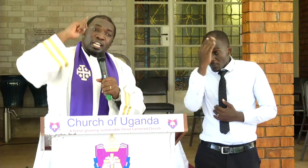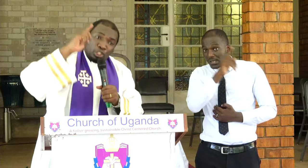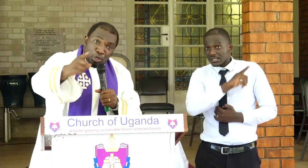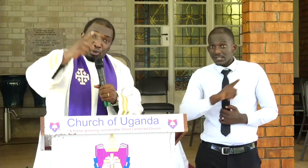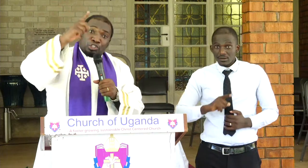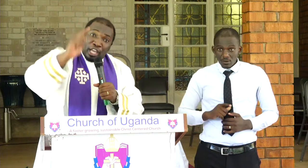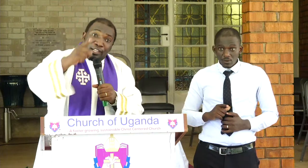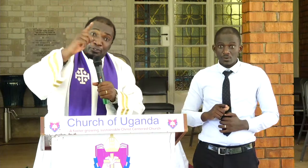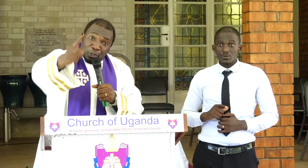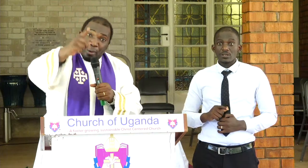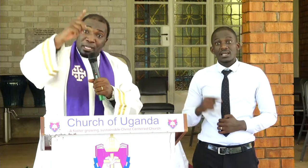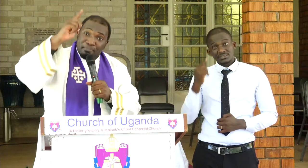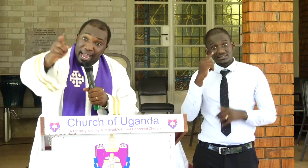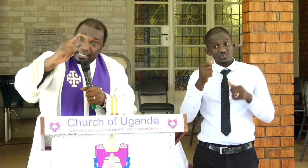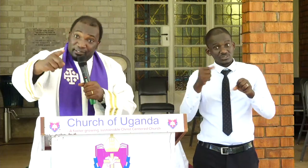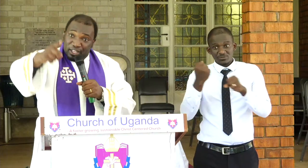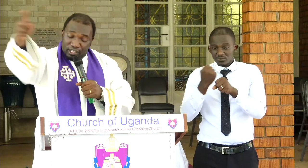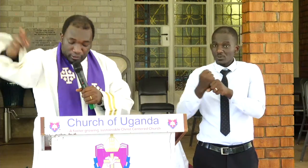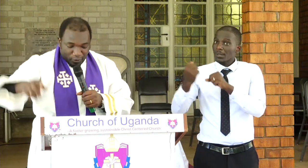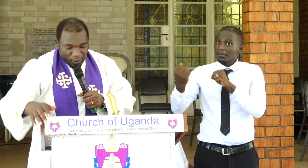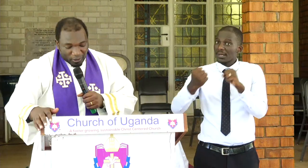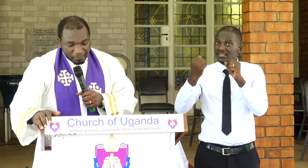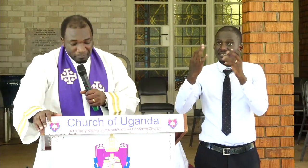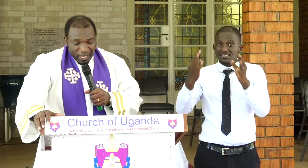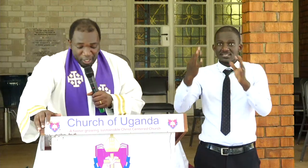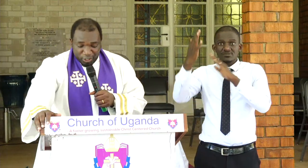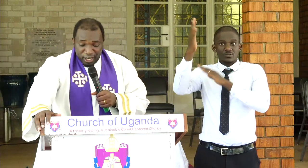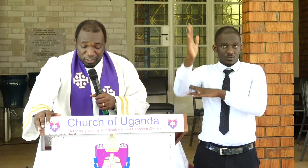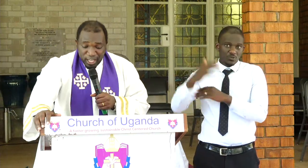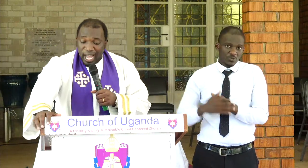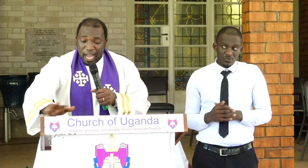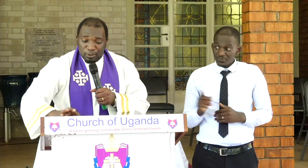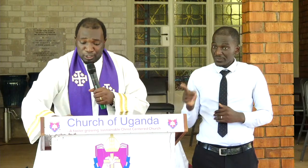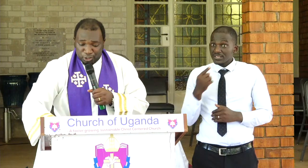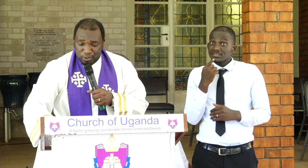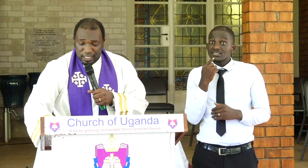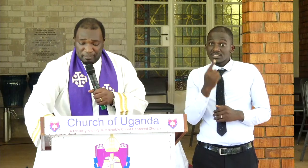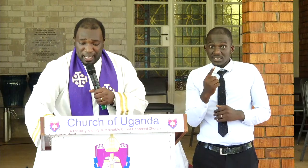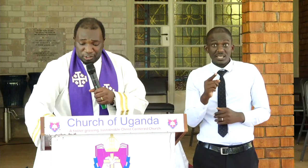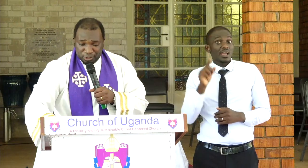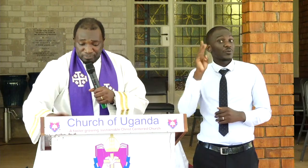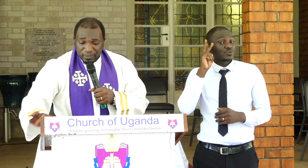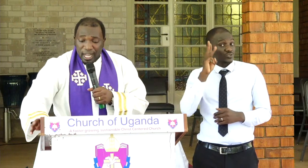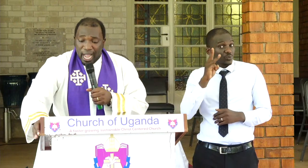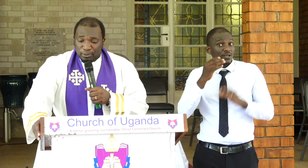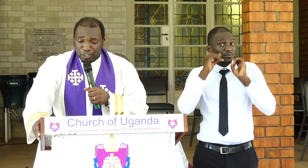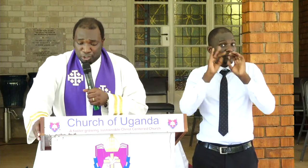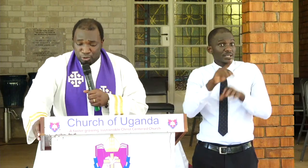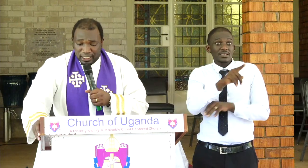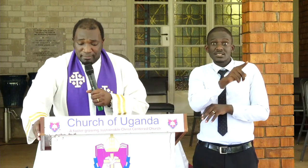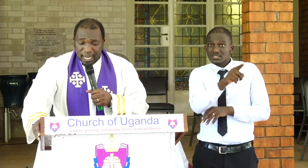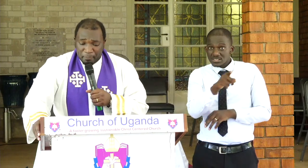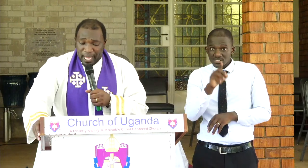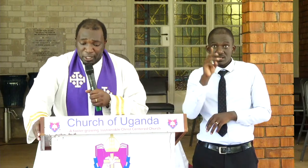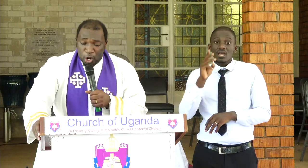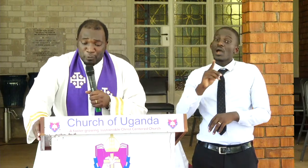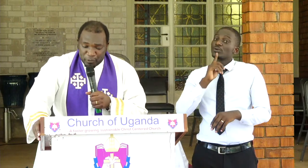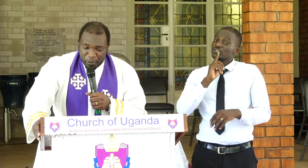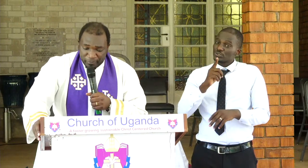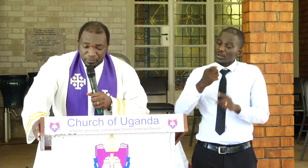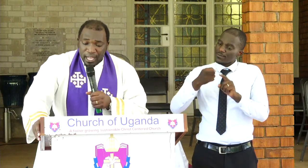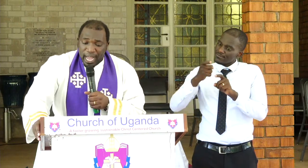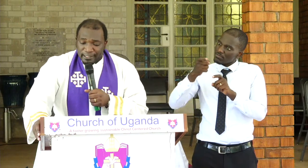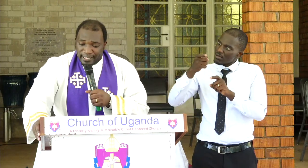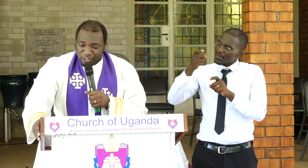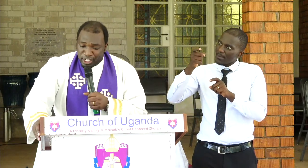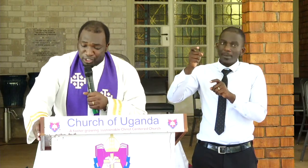see yourself doing mighty things for God. He says, I will surely bless you. I will surely multiply your